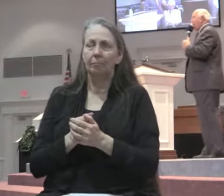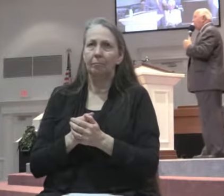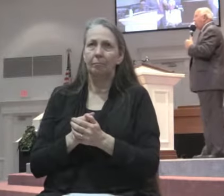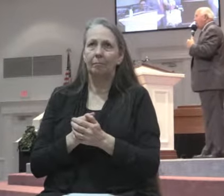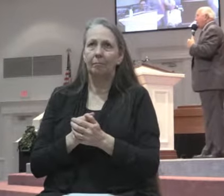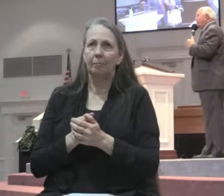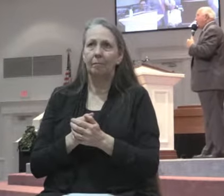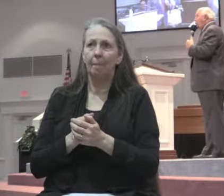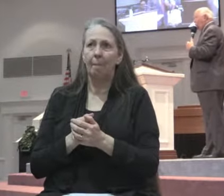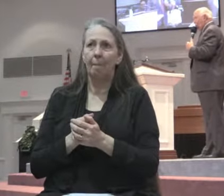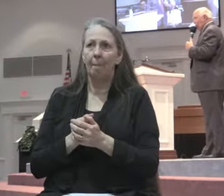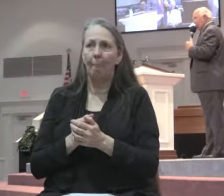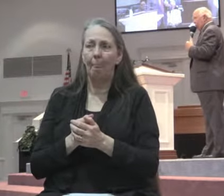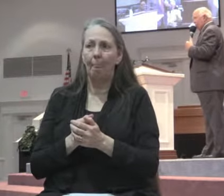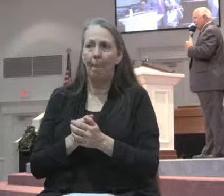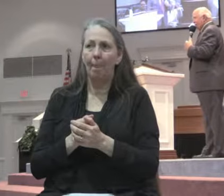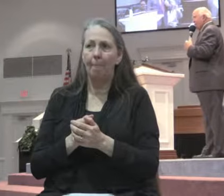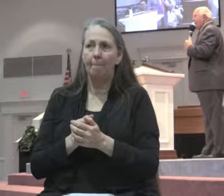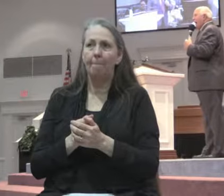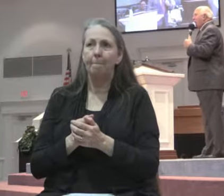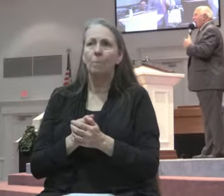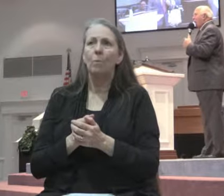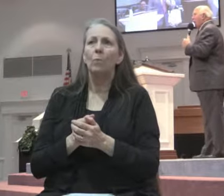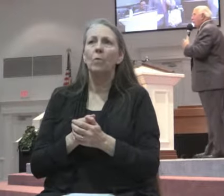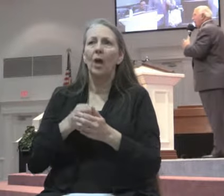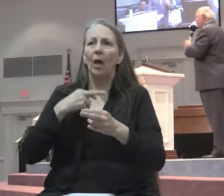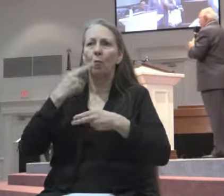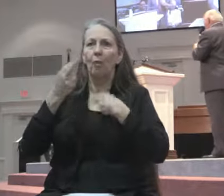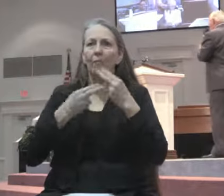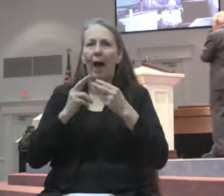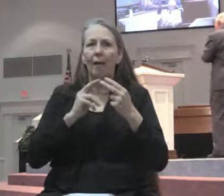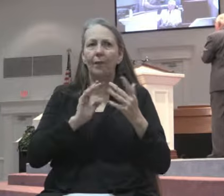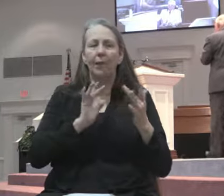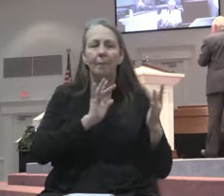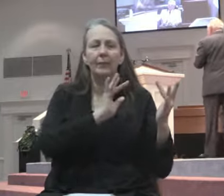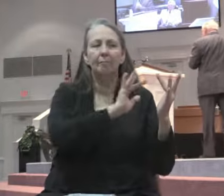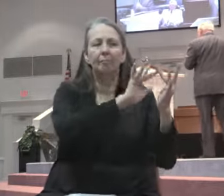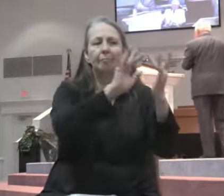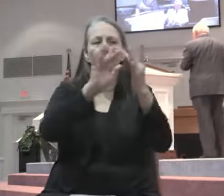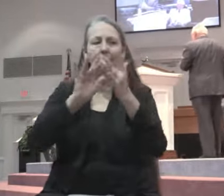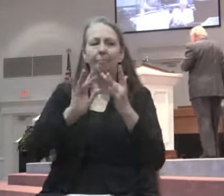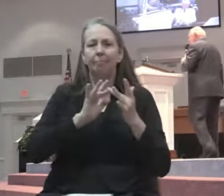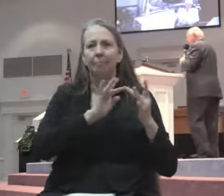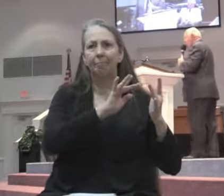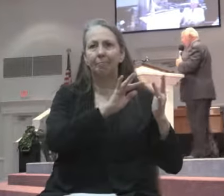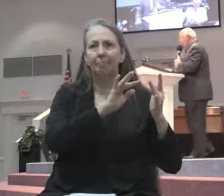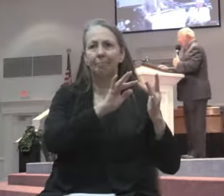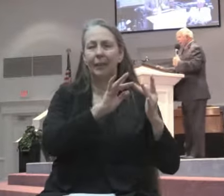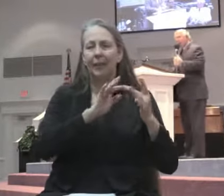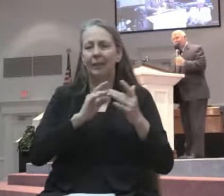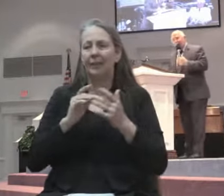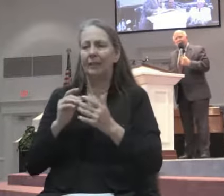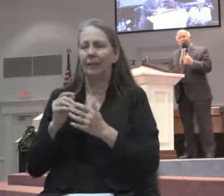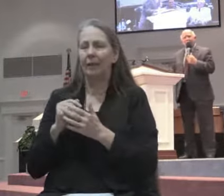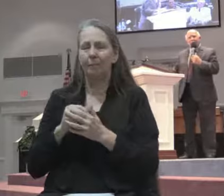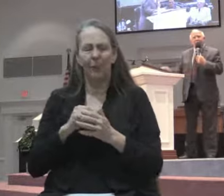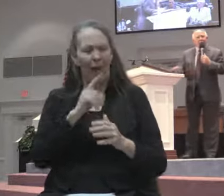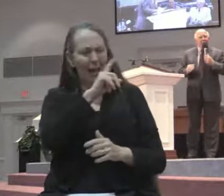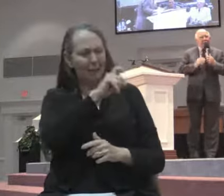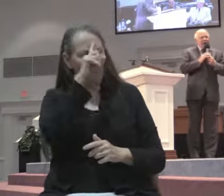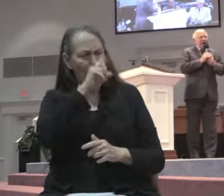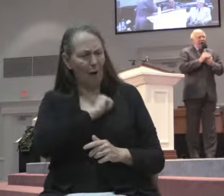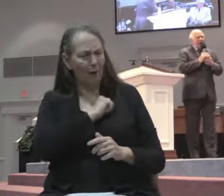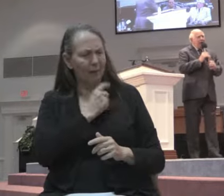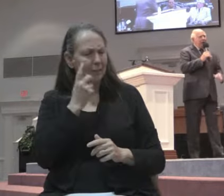That's when we reach the world. That's when we reach the outside. Brother, I asked Brother Arnold